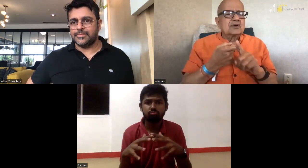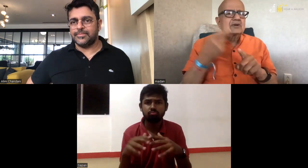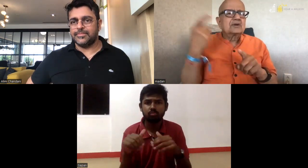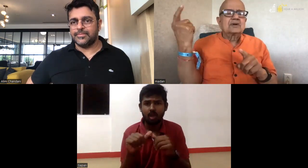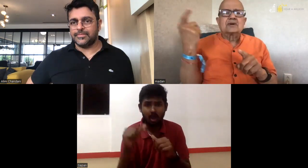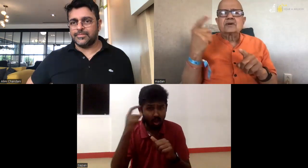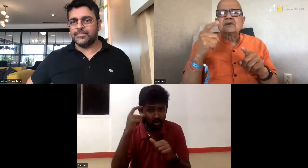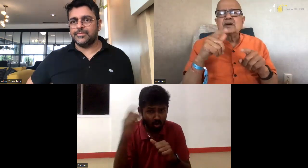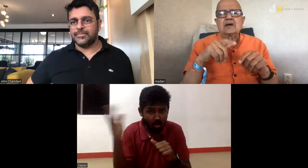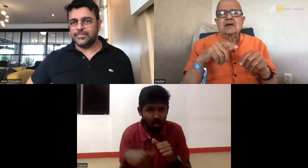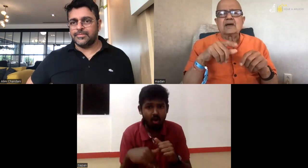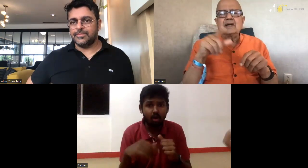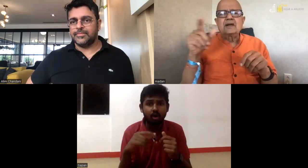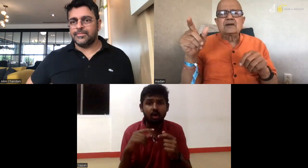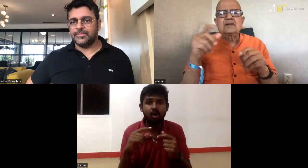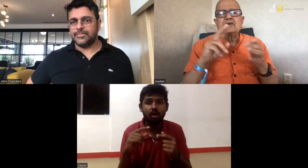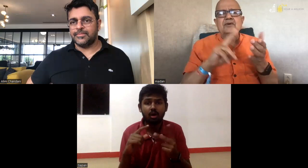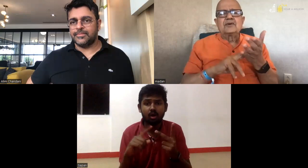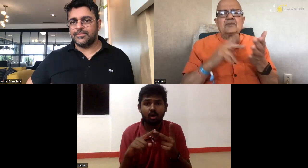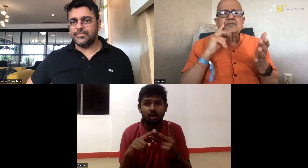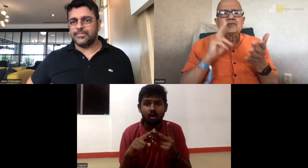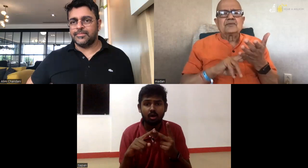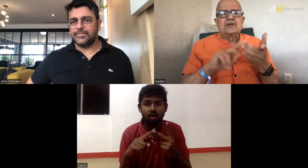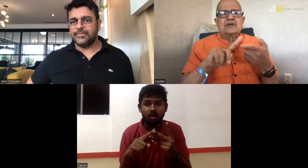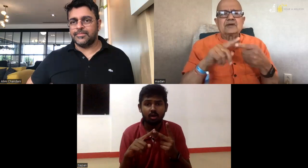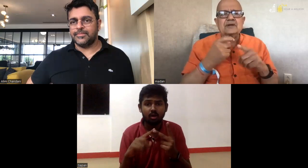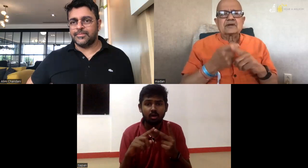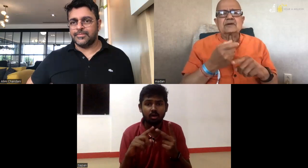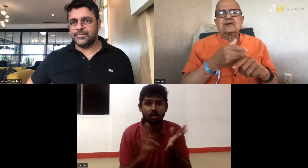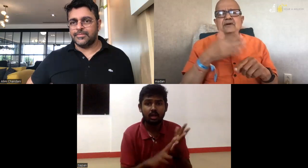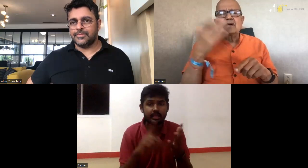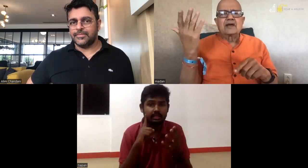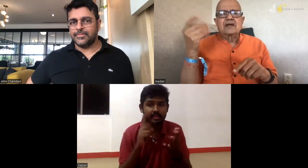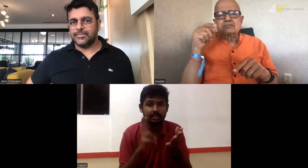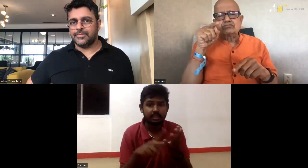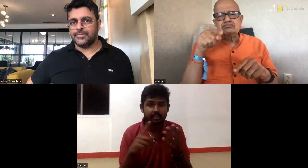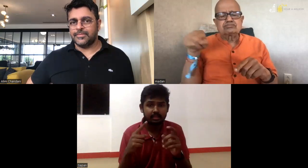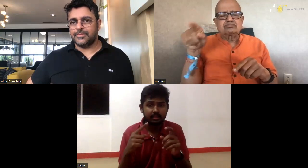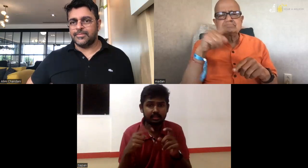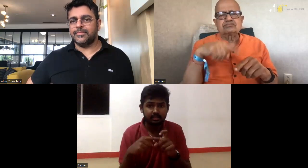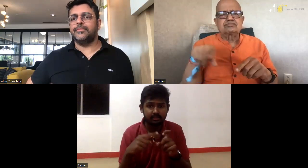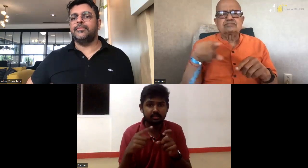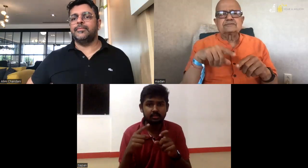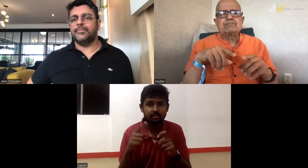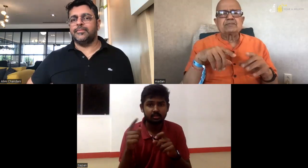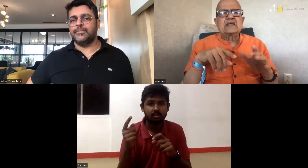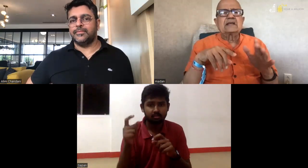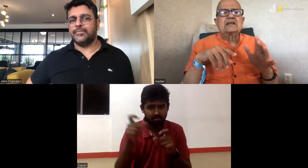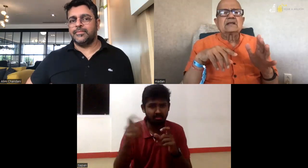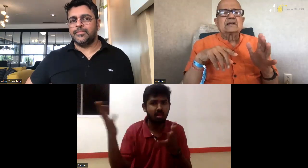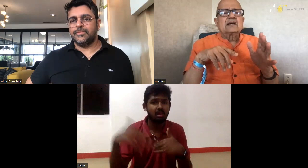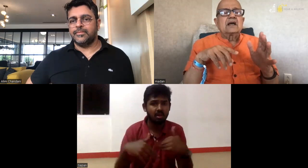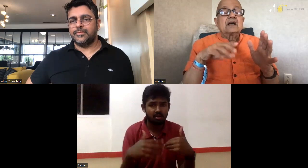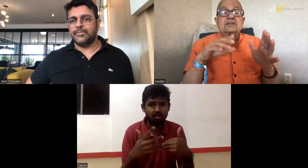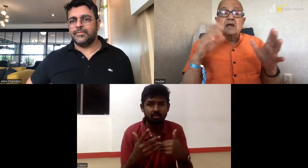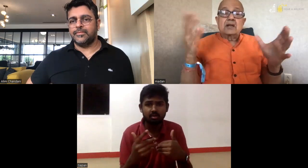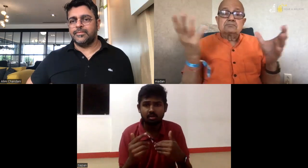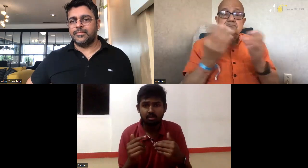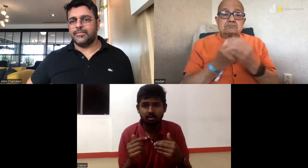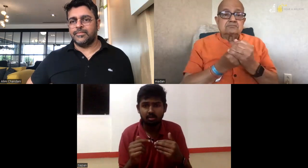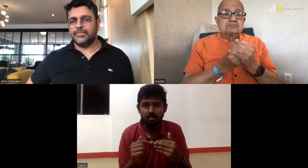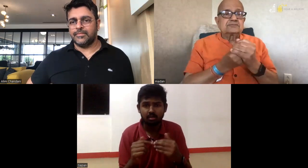Uh, it's not my cup of tea. I'm not able to talk with all the people here. It's like it's tough and